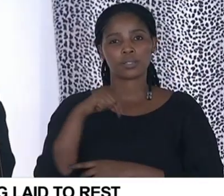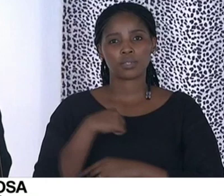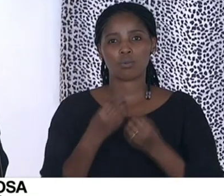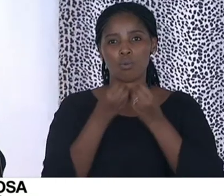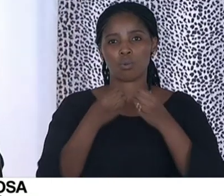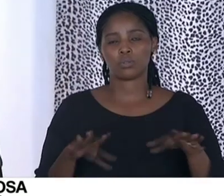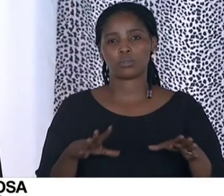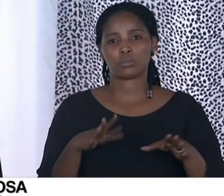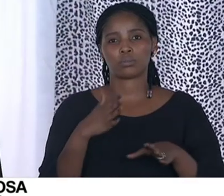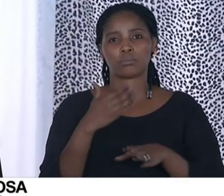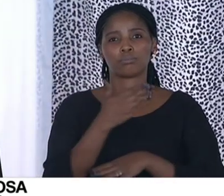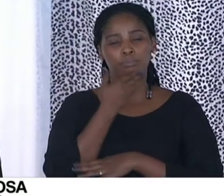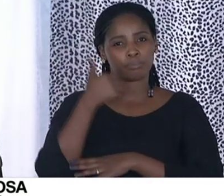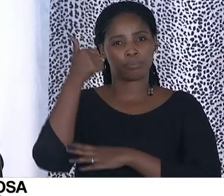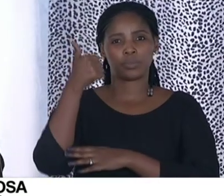great leader.